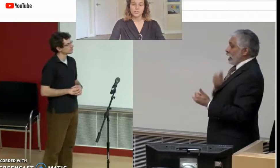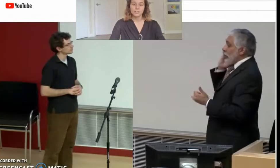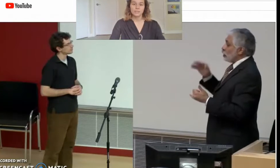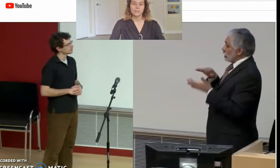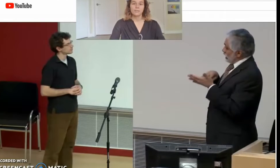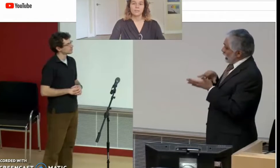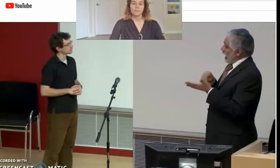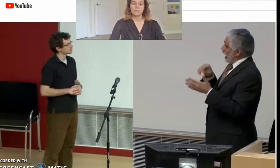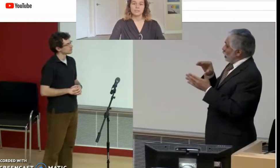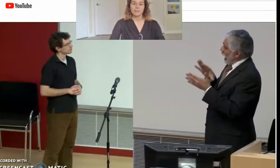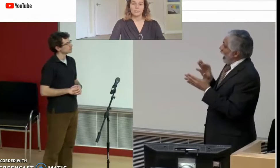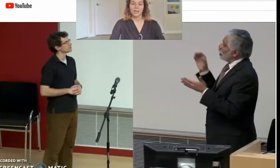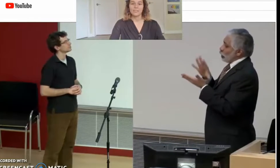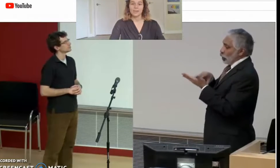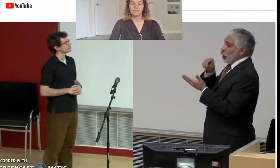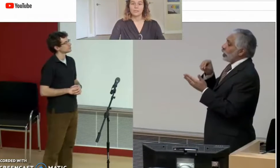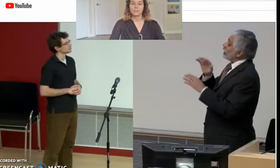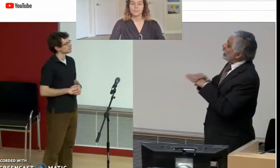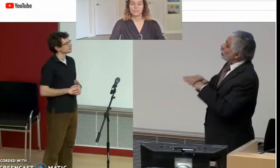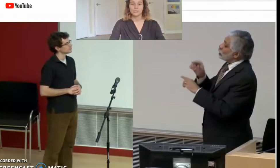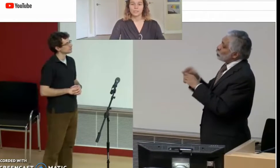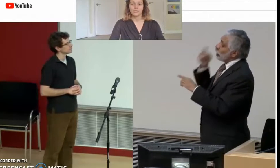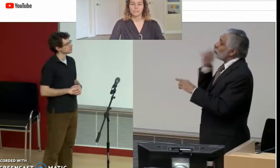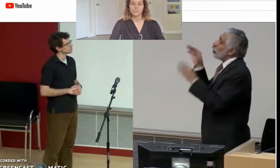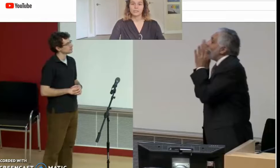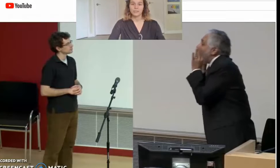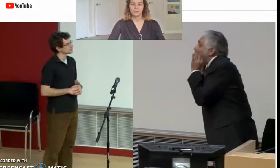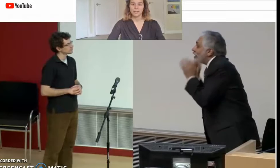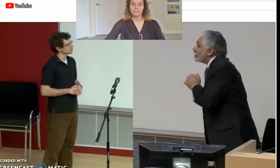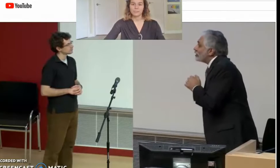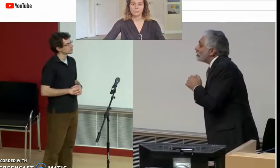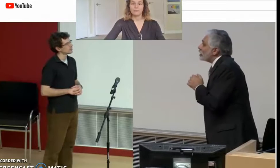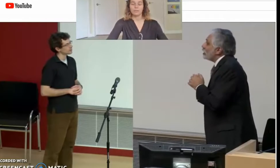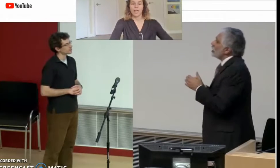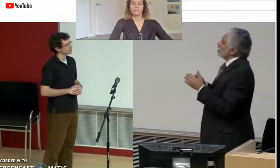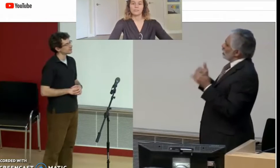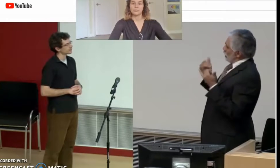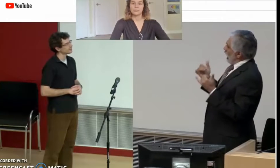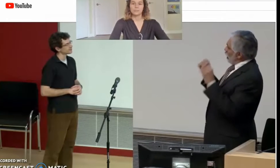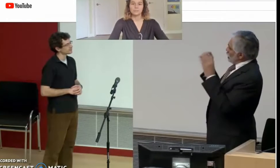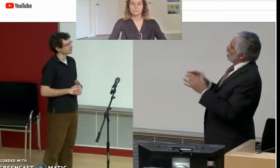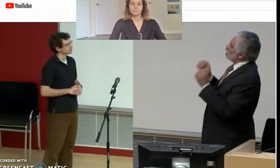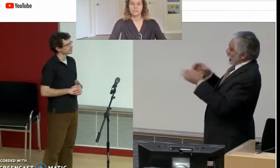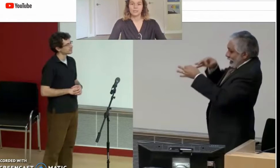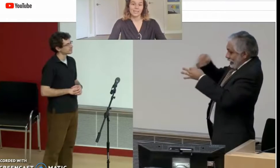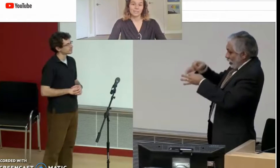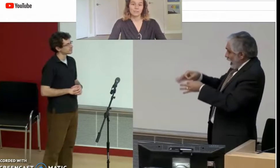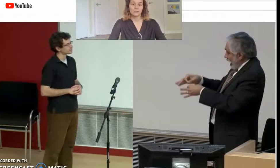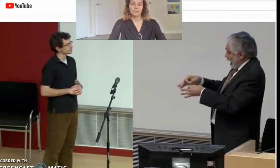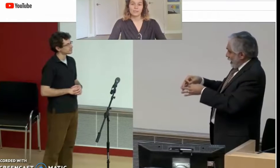first must develop that, and then you can encourage to develop language through other avenues, like hearing